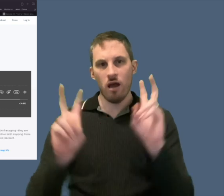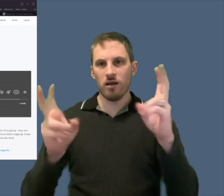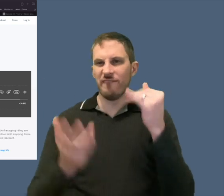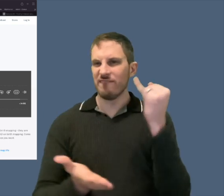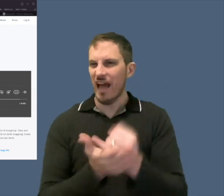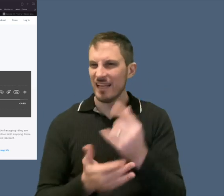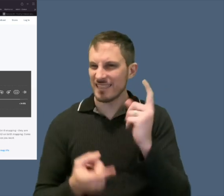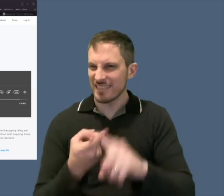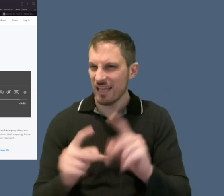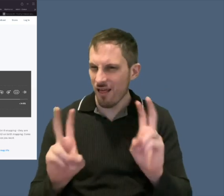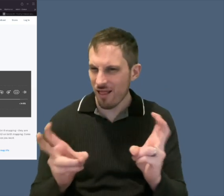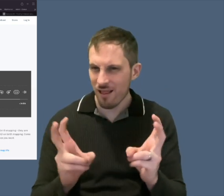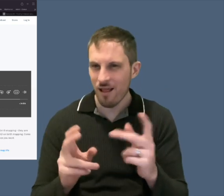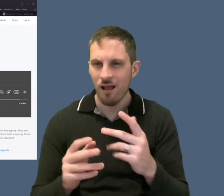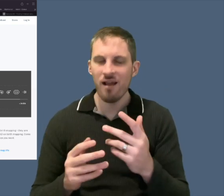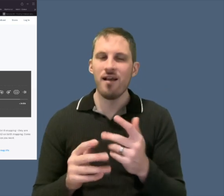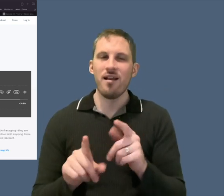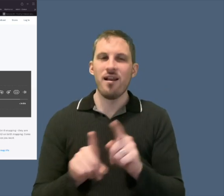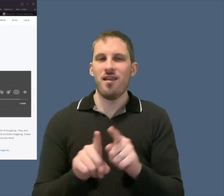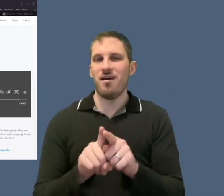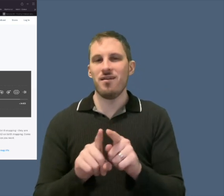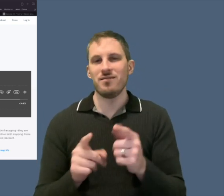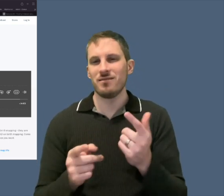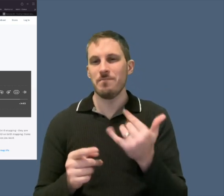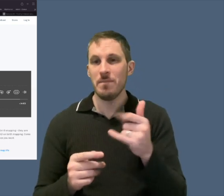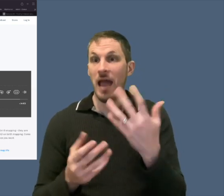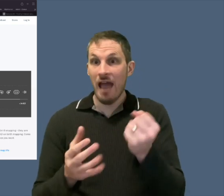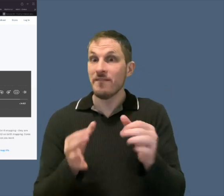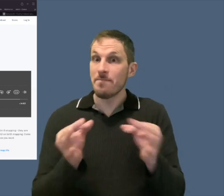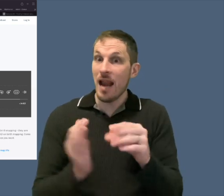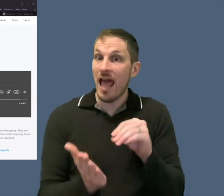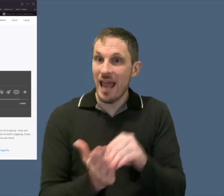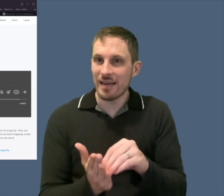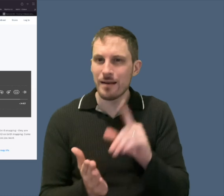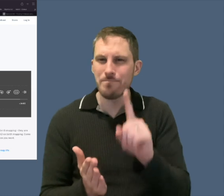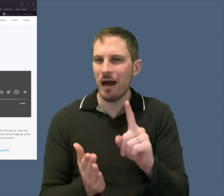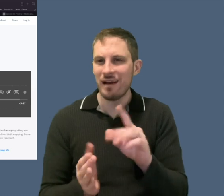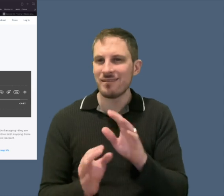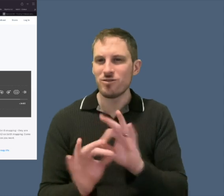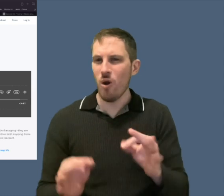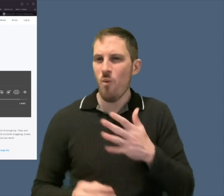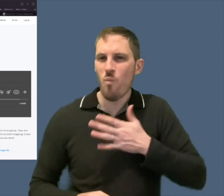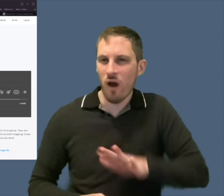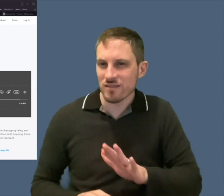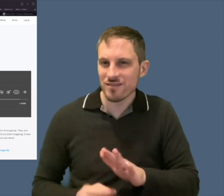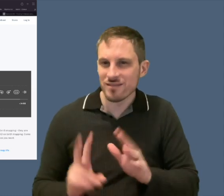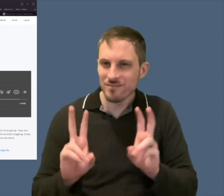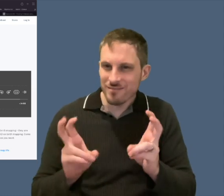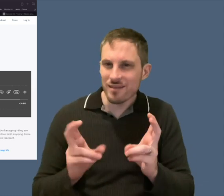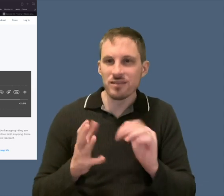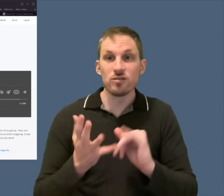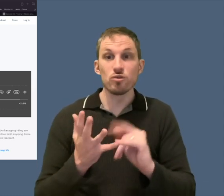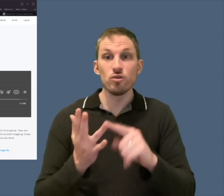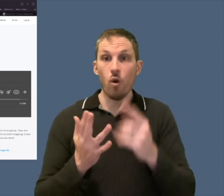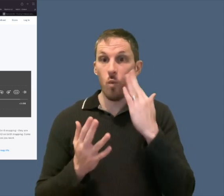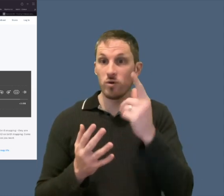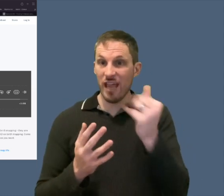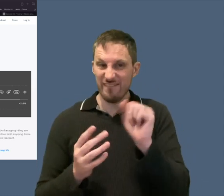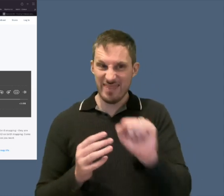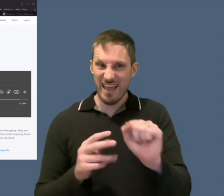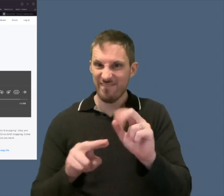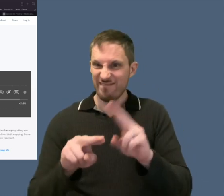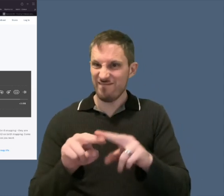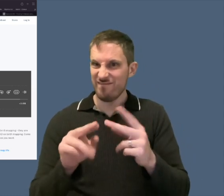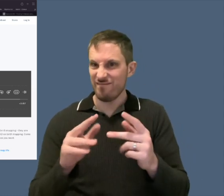failure. It might still be something that they've planned, but it was never something they wanted. And so when we've got that kind of